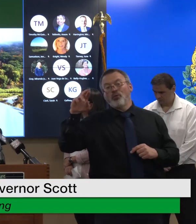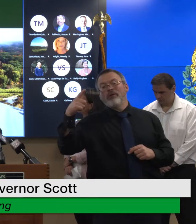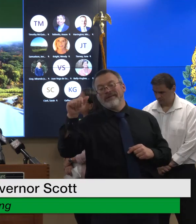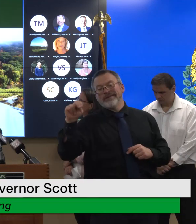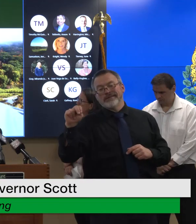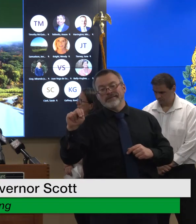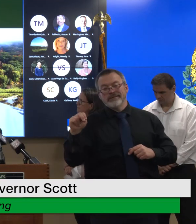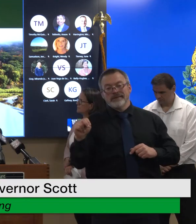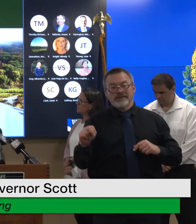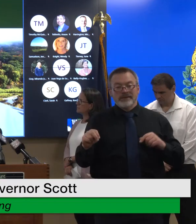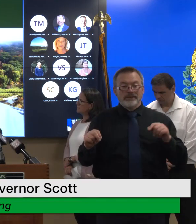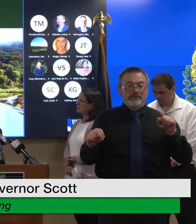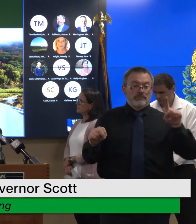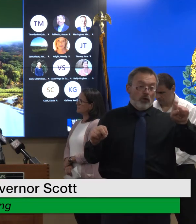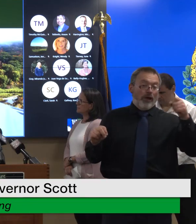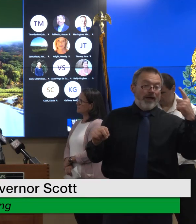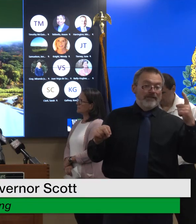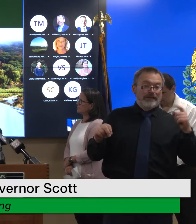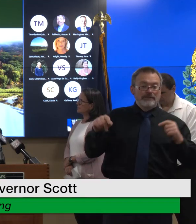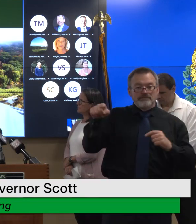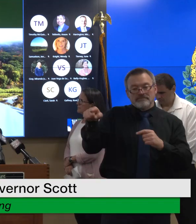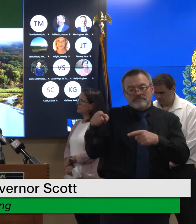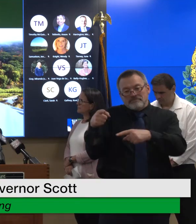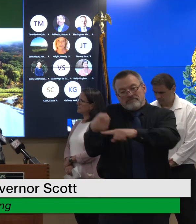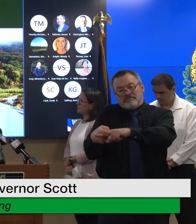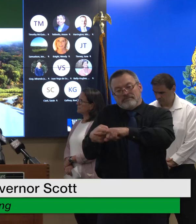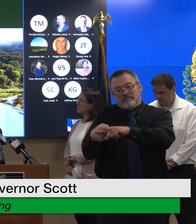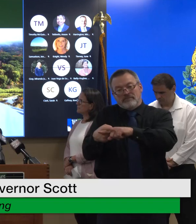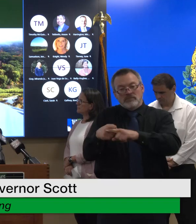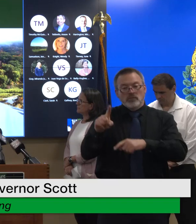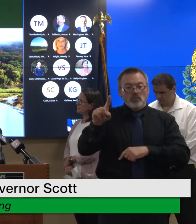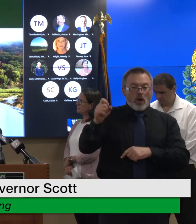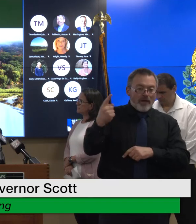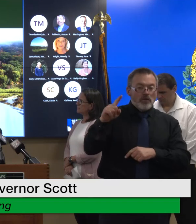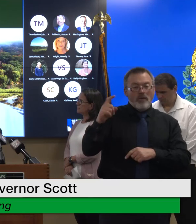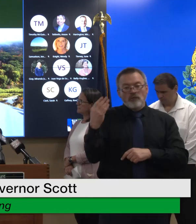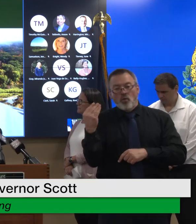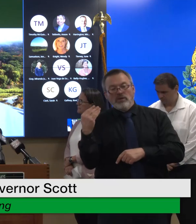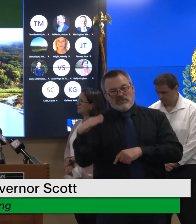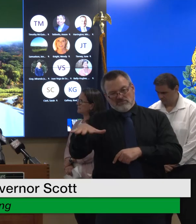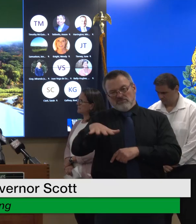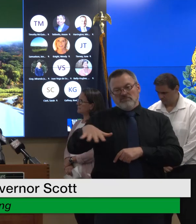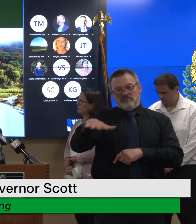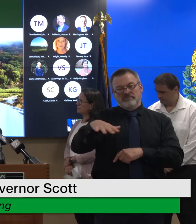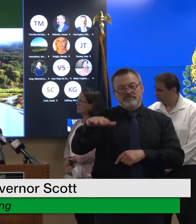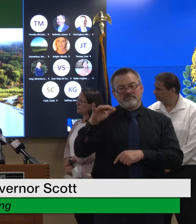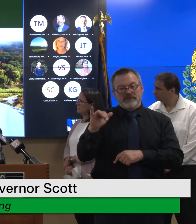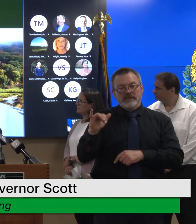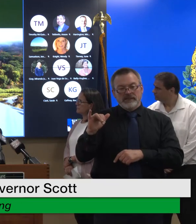and Route 111 at the intersection of Route 114. So basically Route